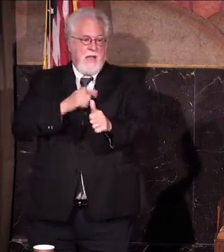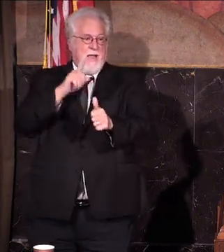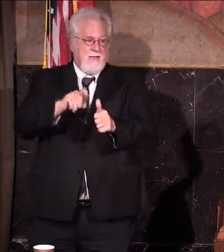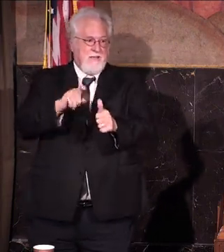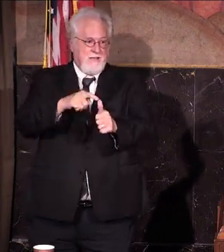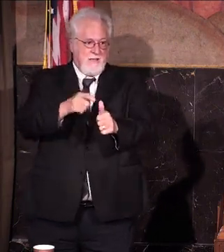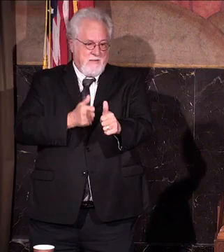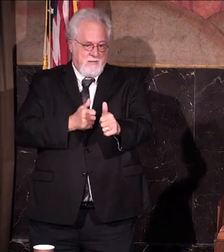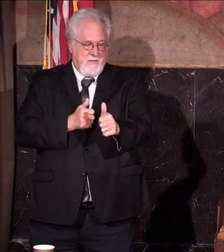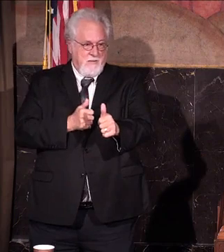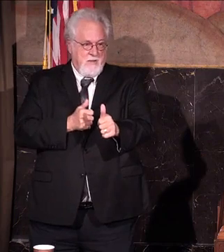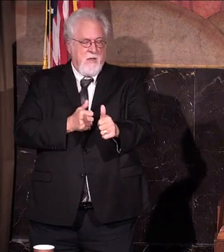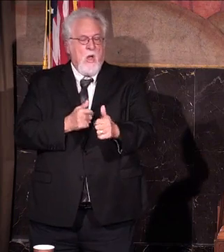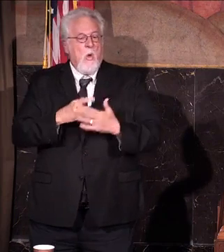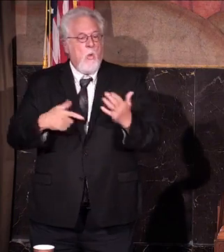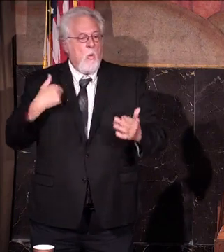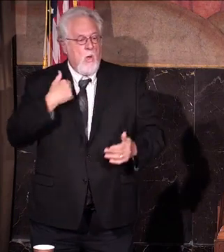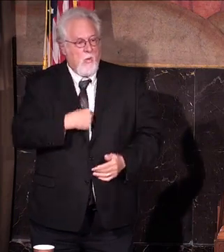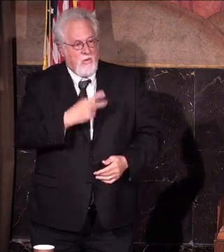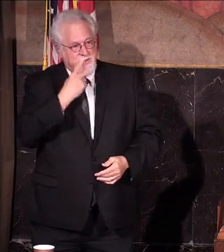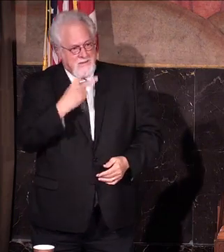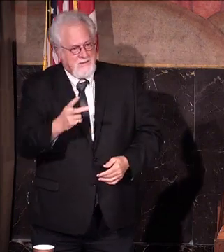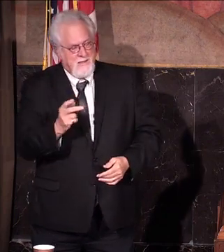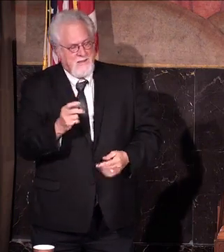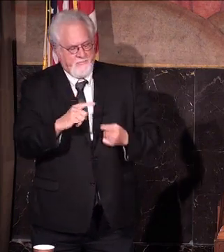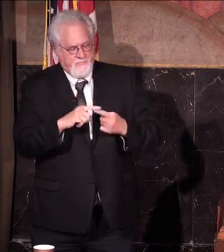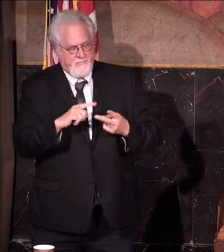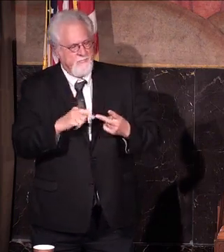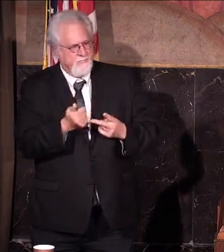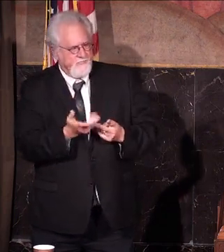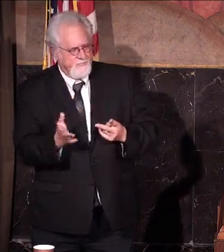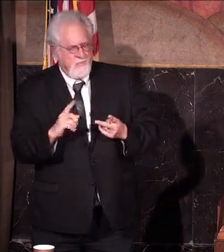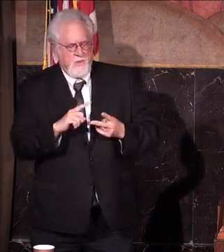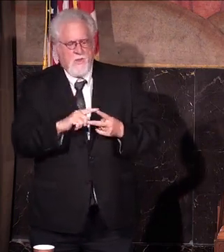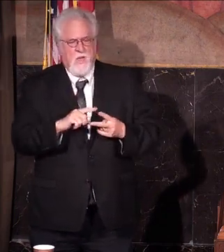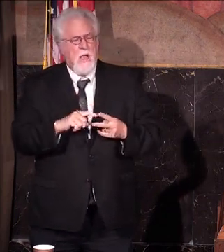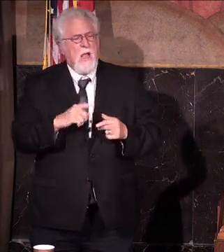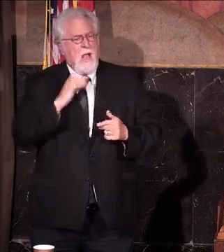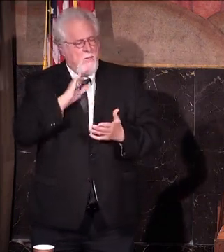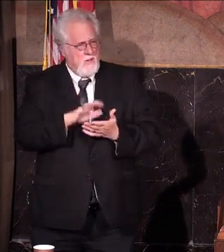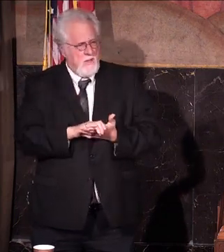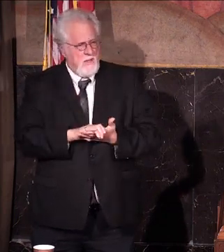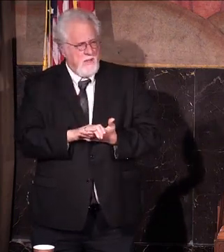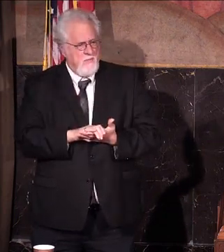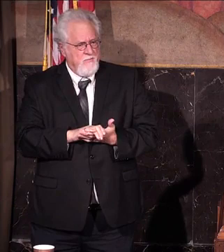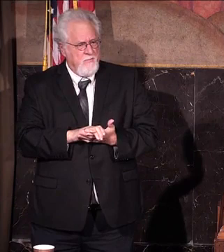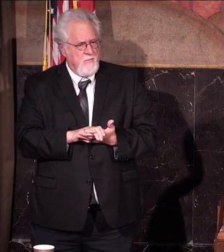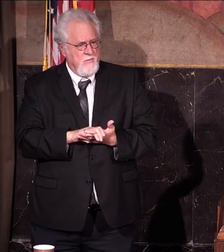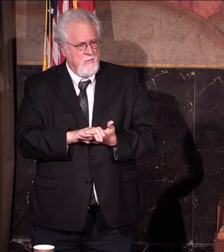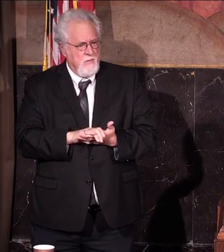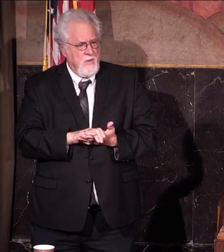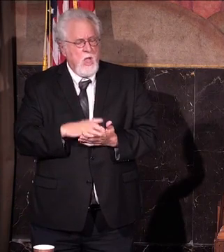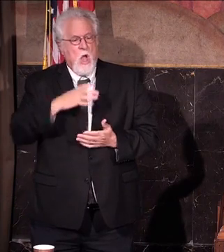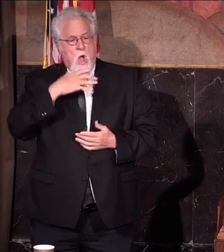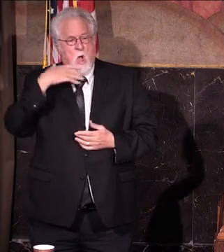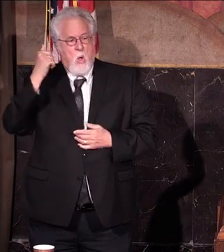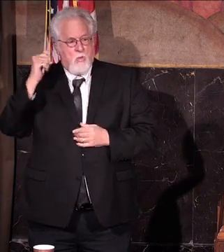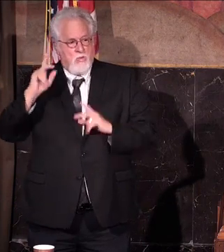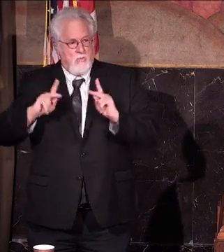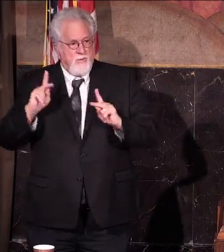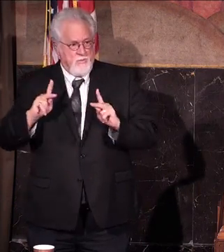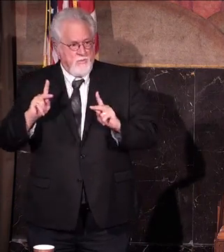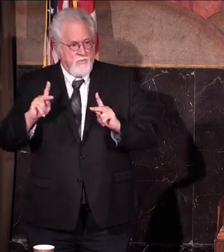saying. What we're seeing is a couple of different things. One, I do believe that the older